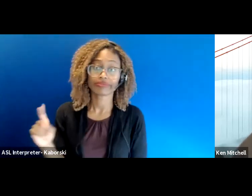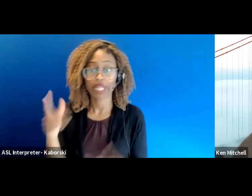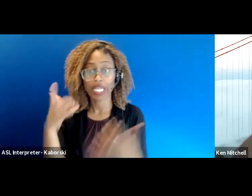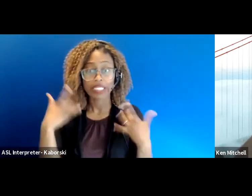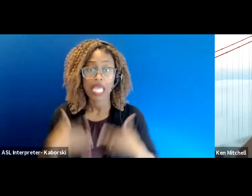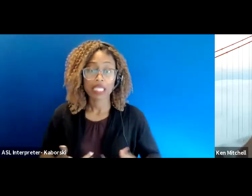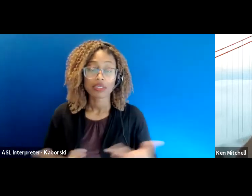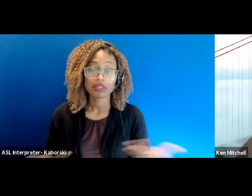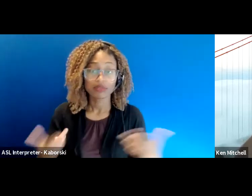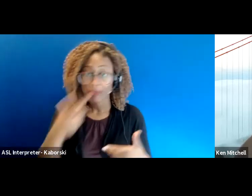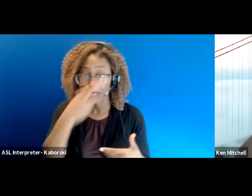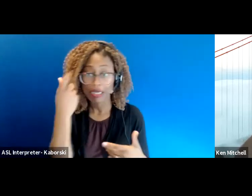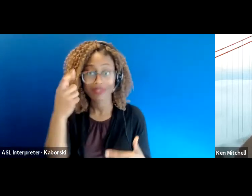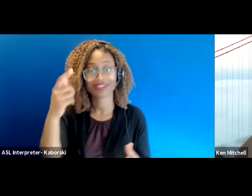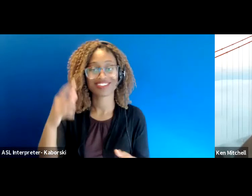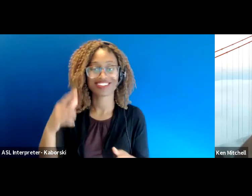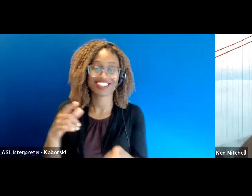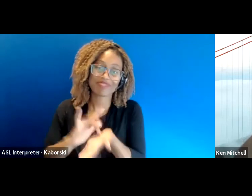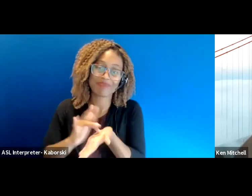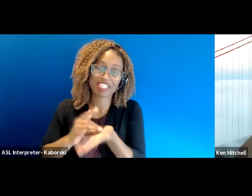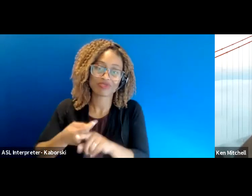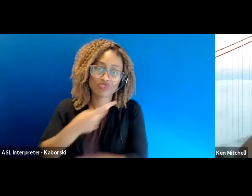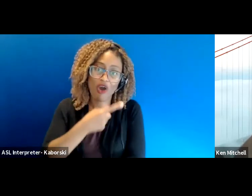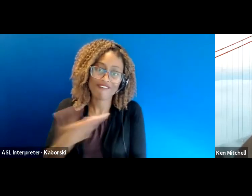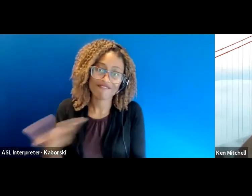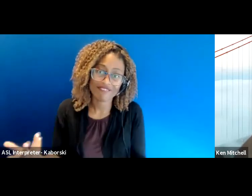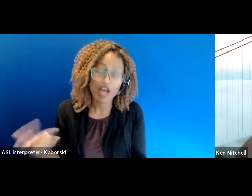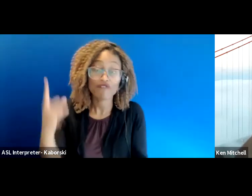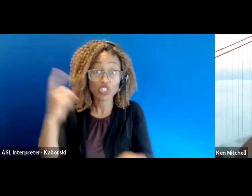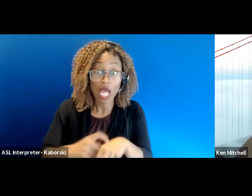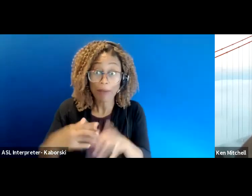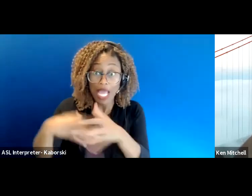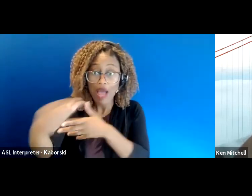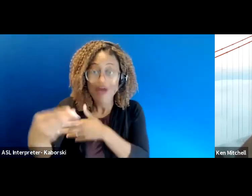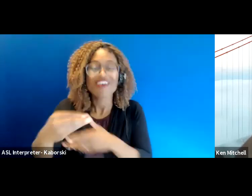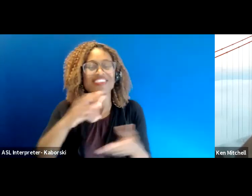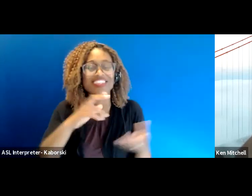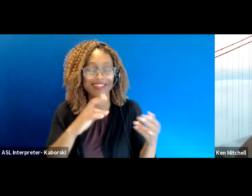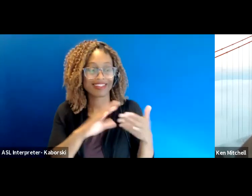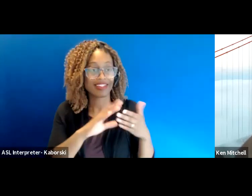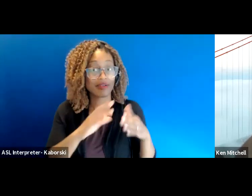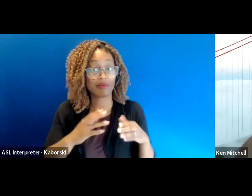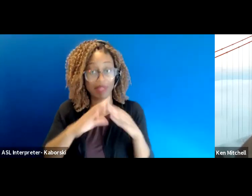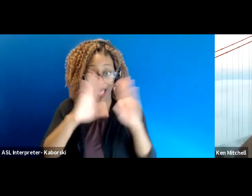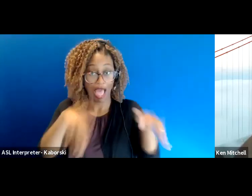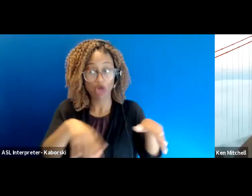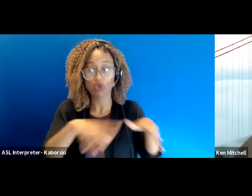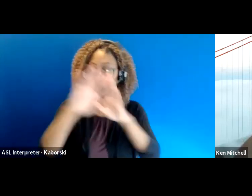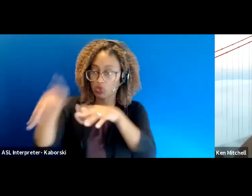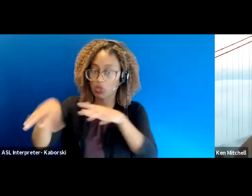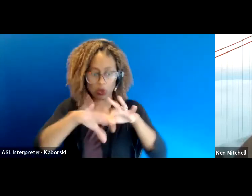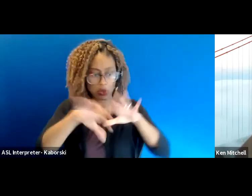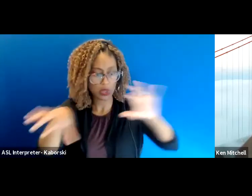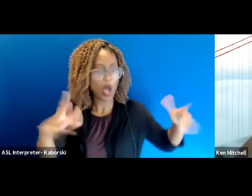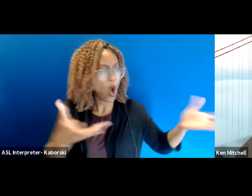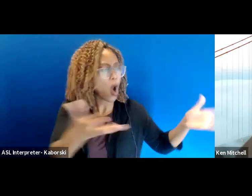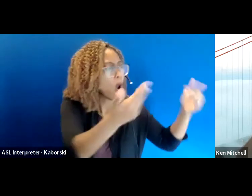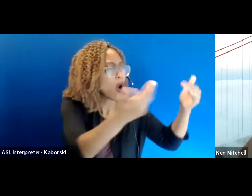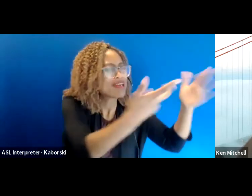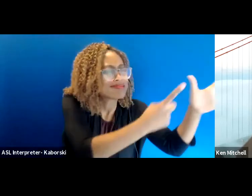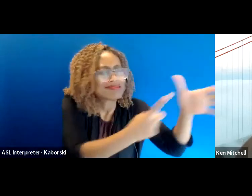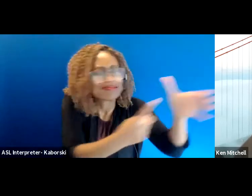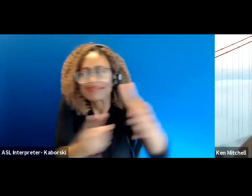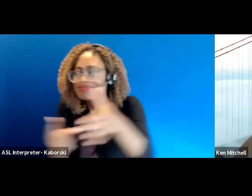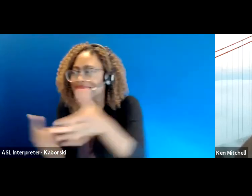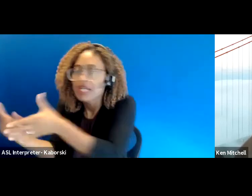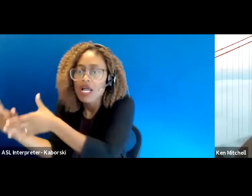that when the first time he was out, the neighbors got him and brought him back to his apartment. Again,